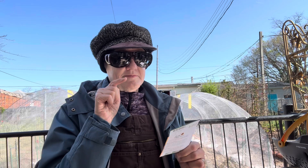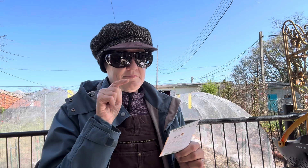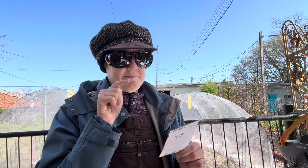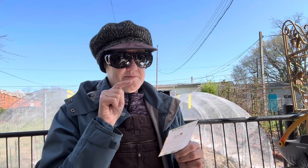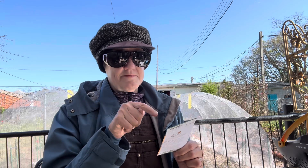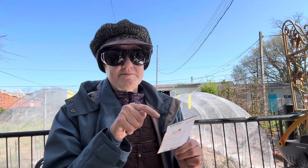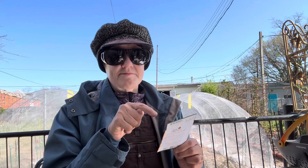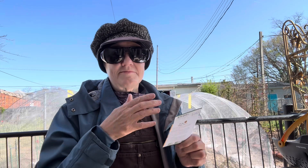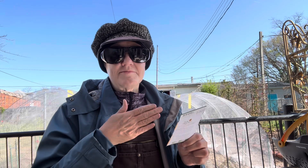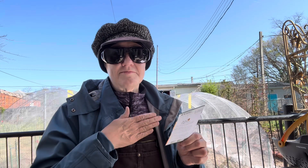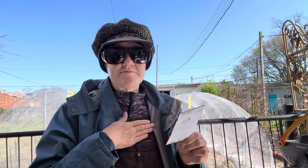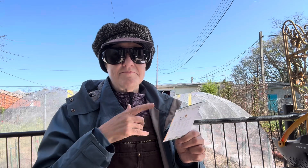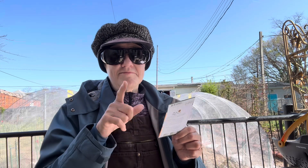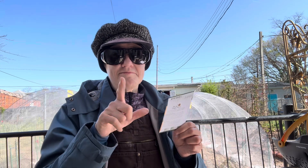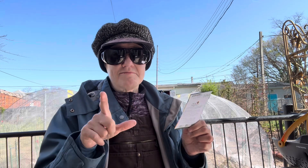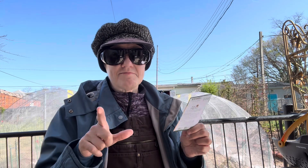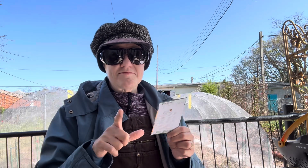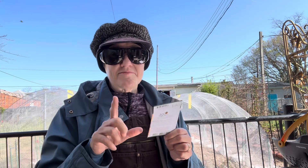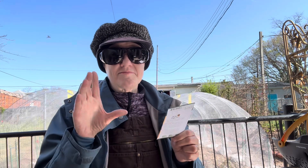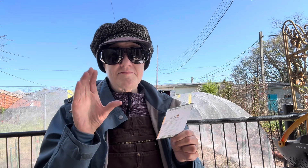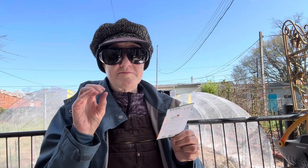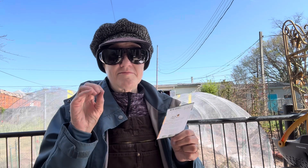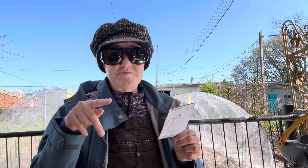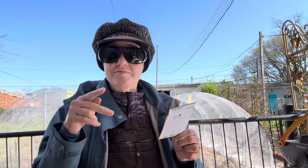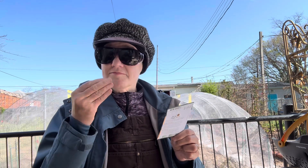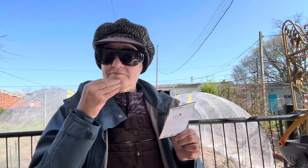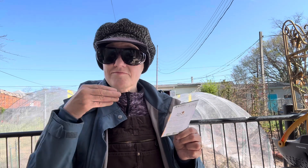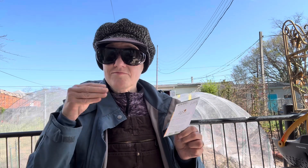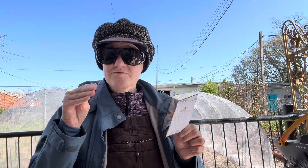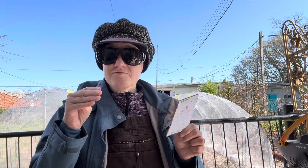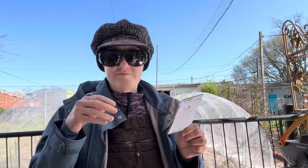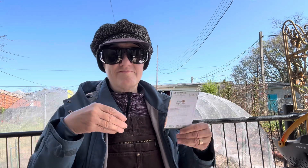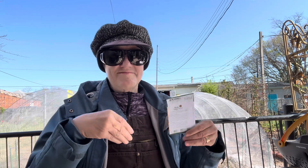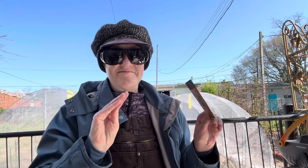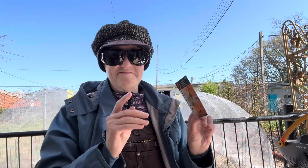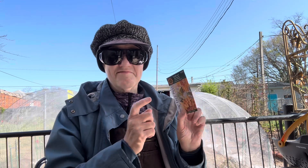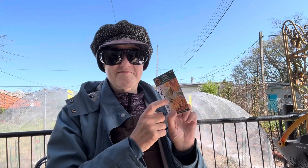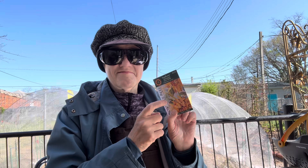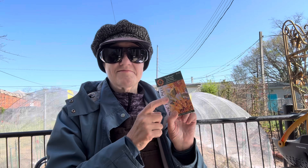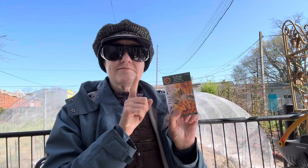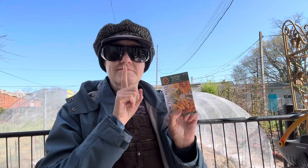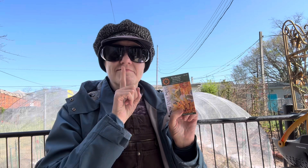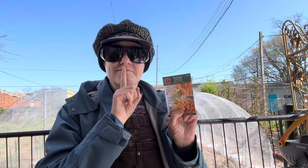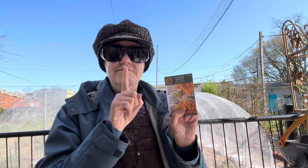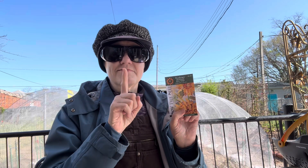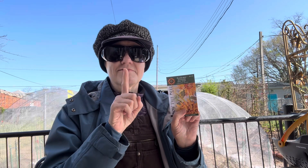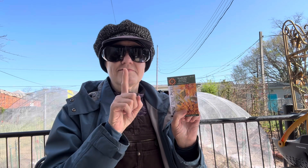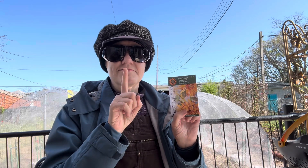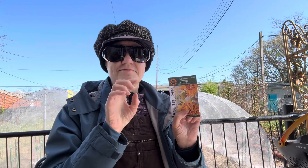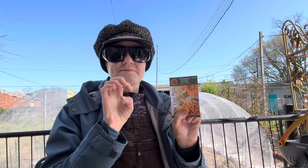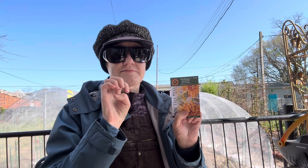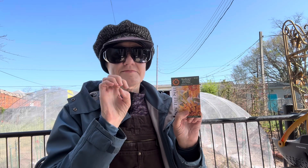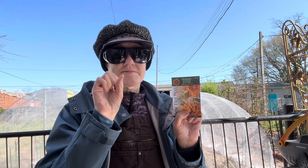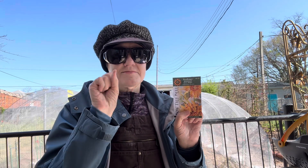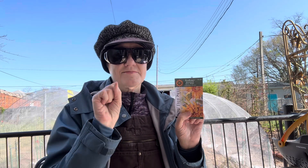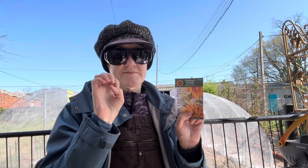And this company is specific to my region. My local co-op food store sells